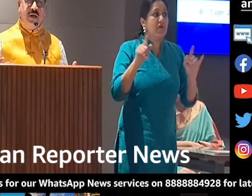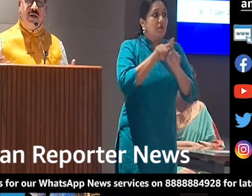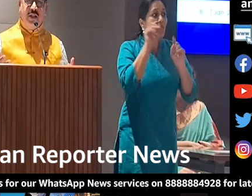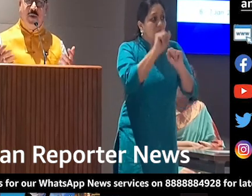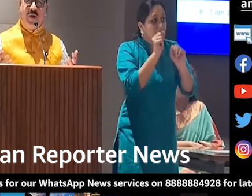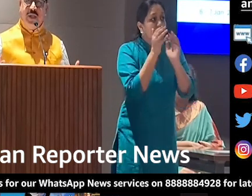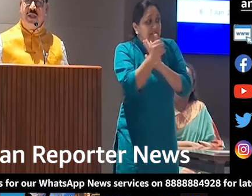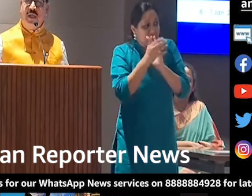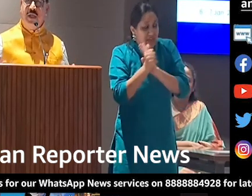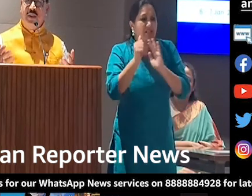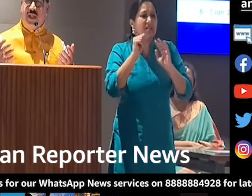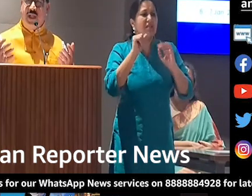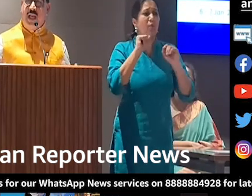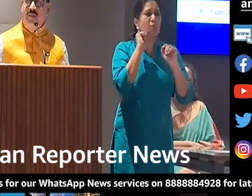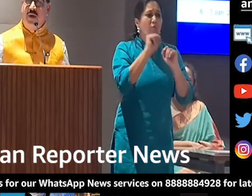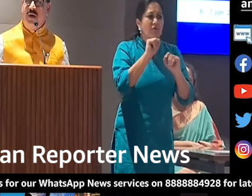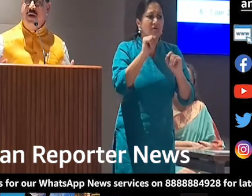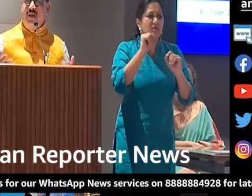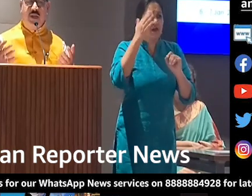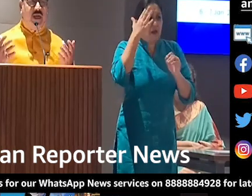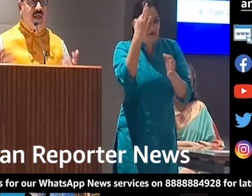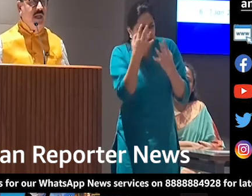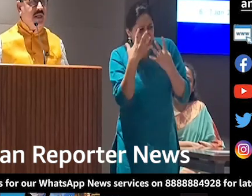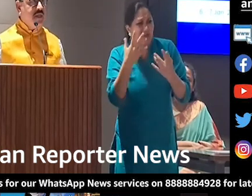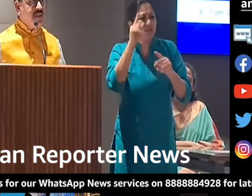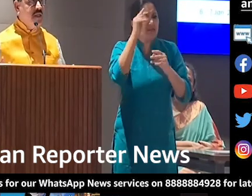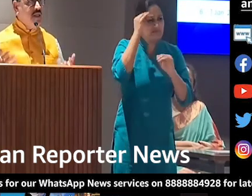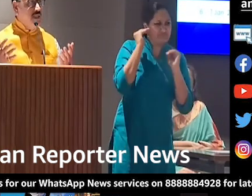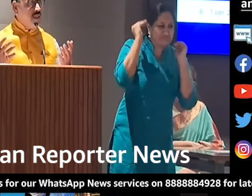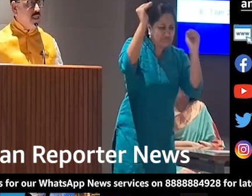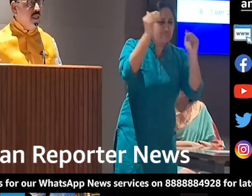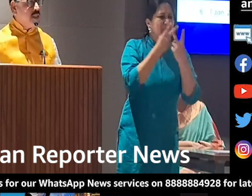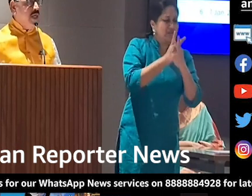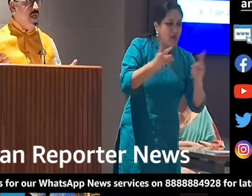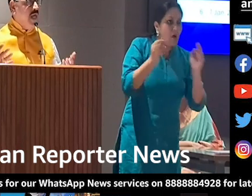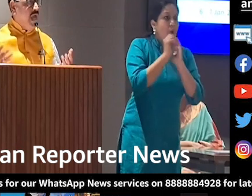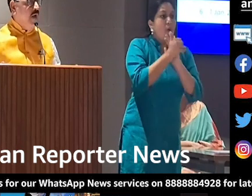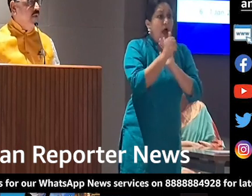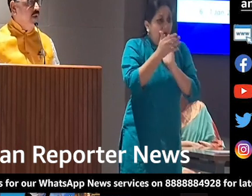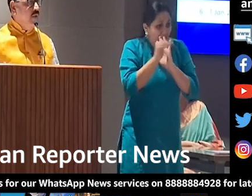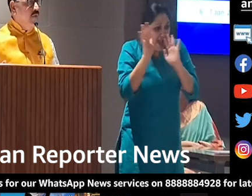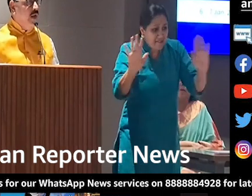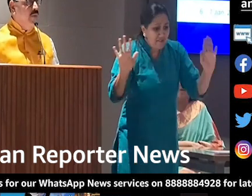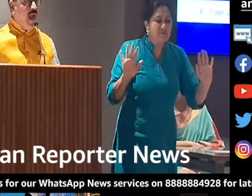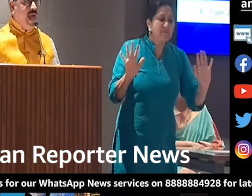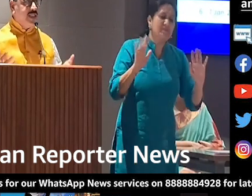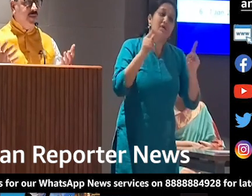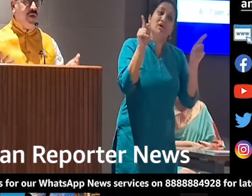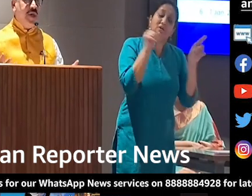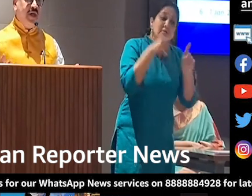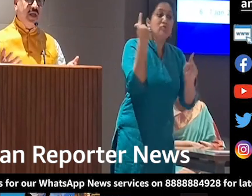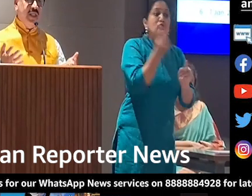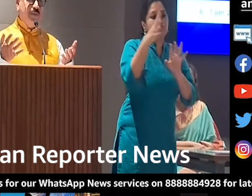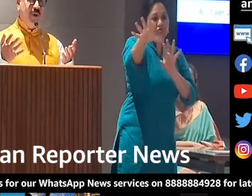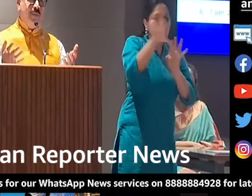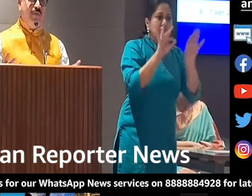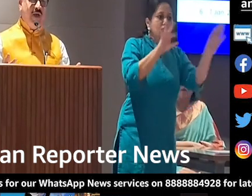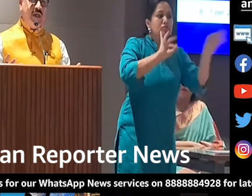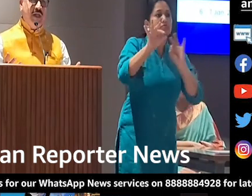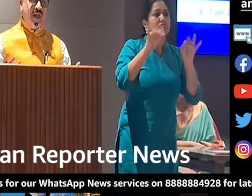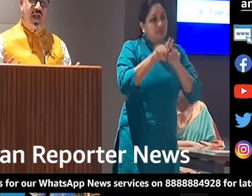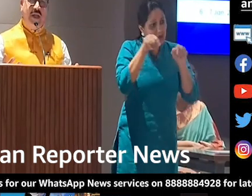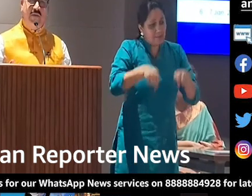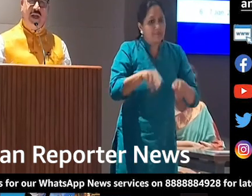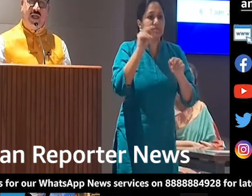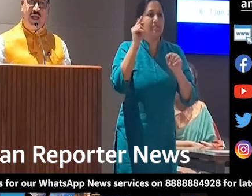talent, the potential, the caliber, the intelligence, the skills that they have will be exhibited in this Purple